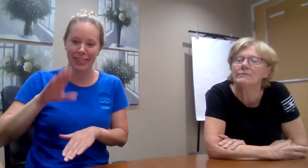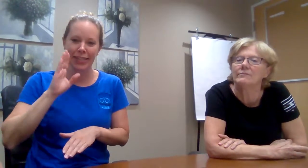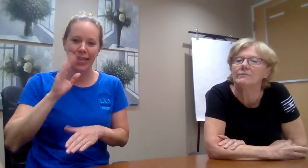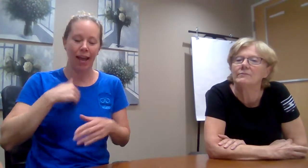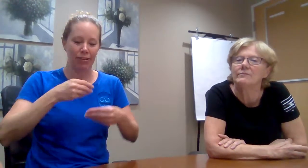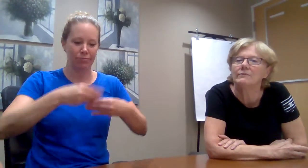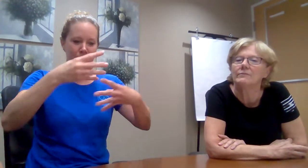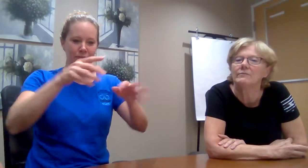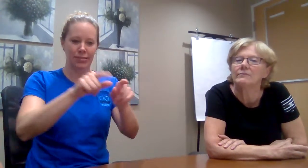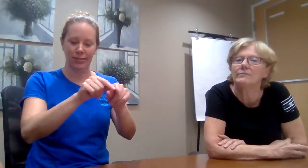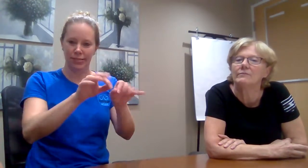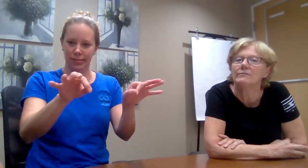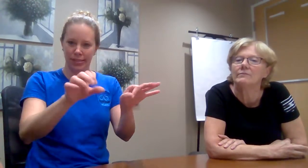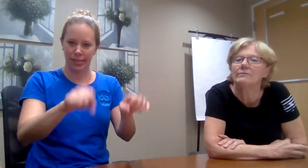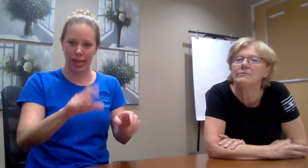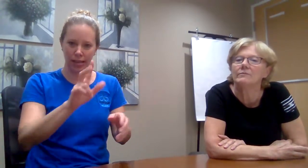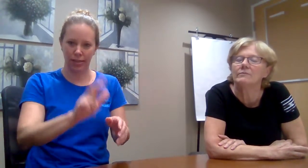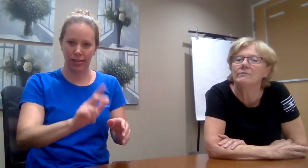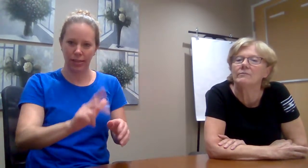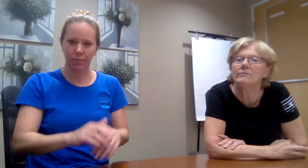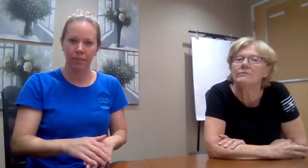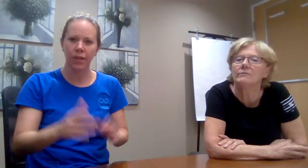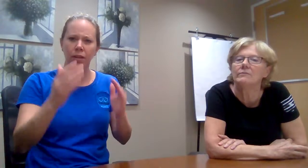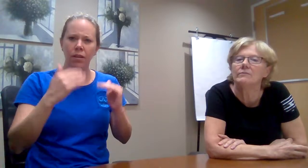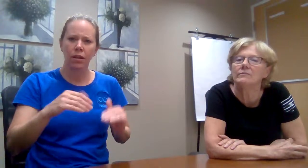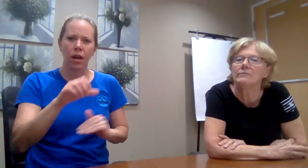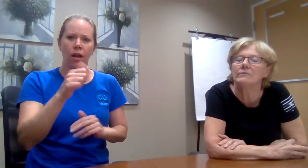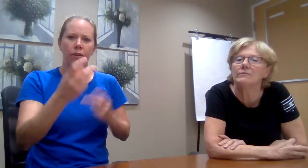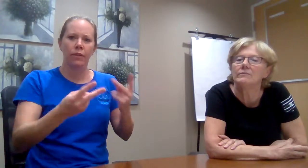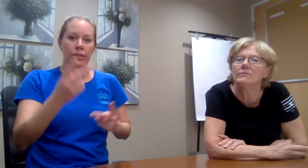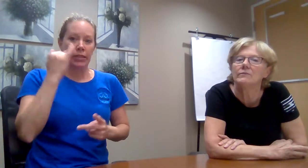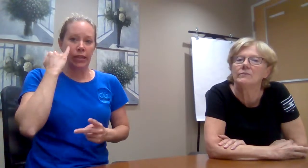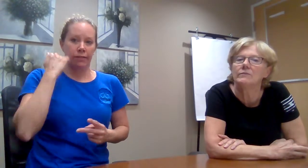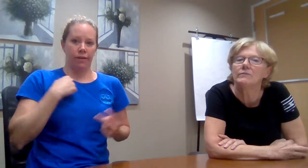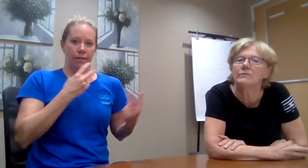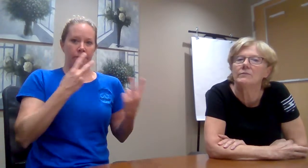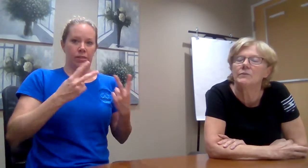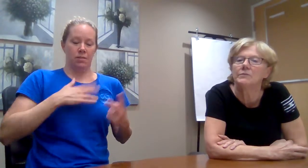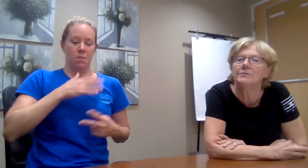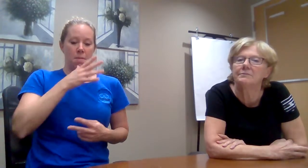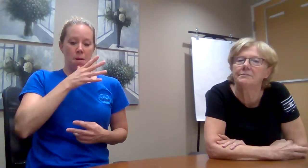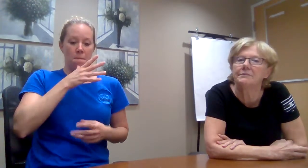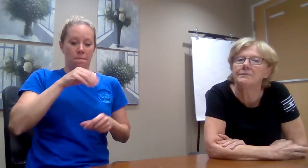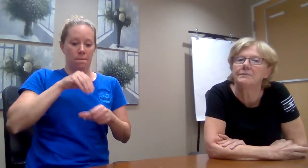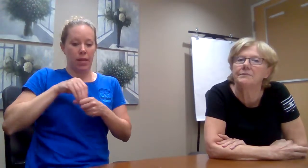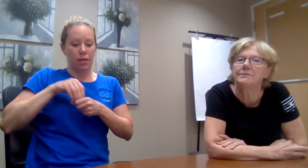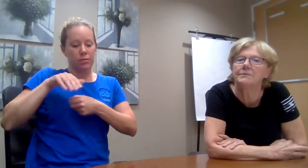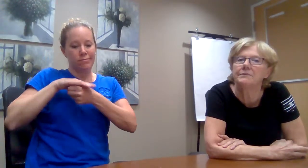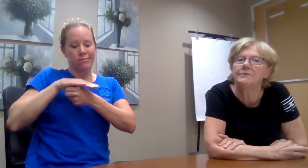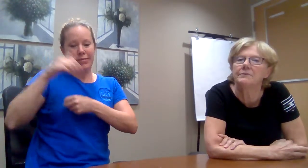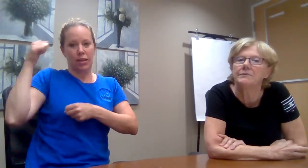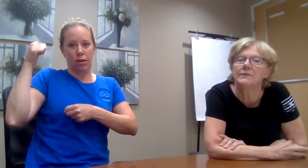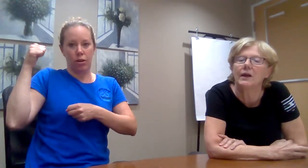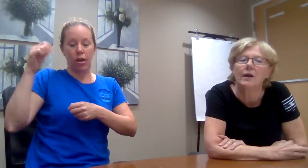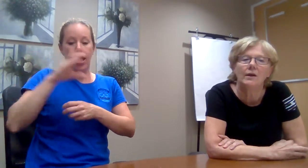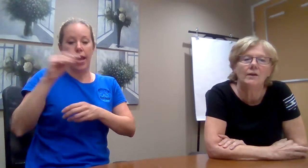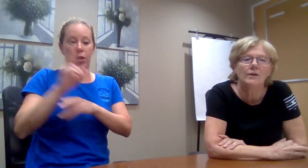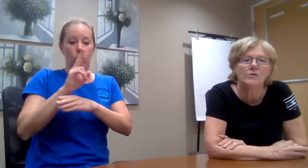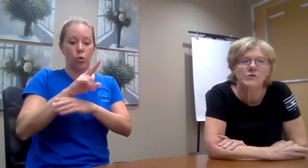So we have another question that says, if I visit my mom in the garden, and where can I hug